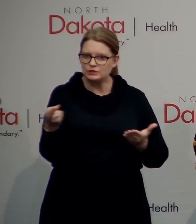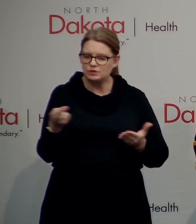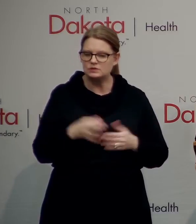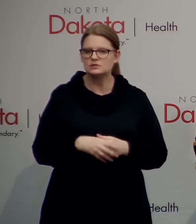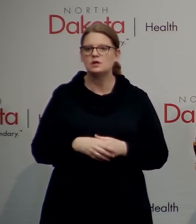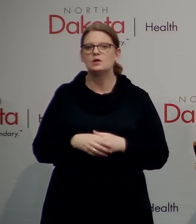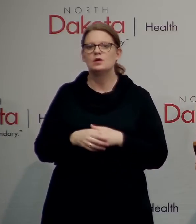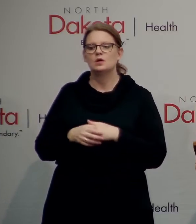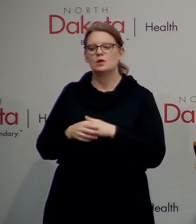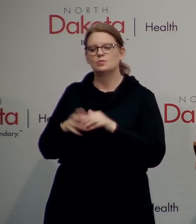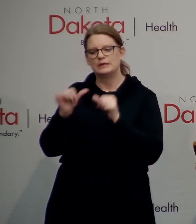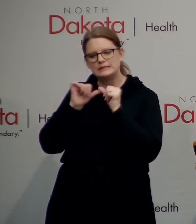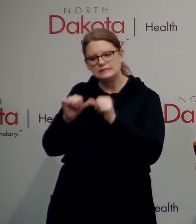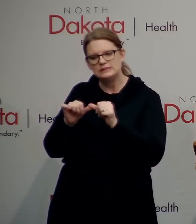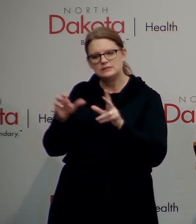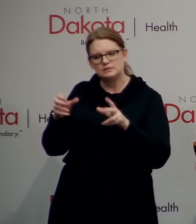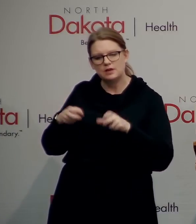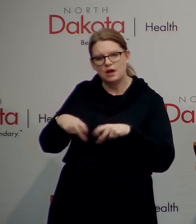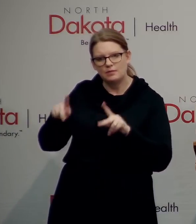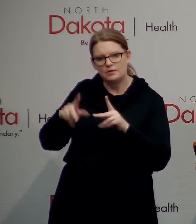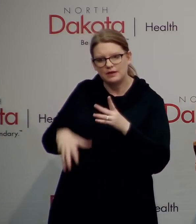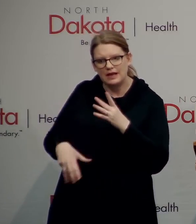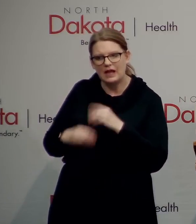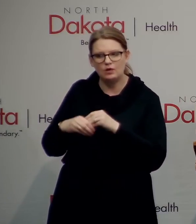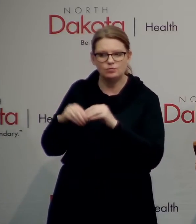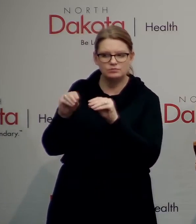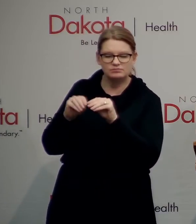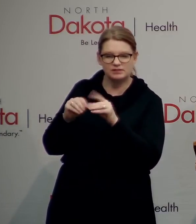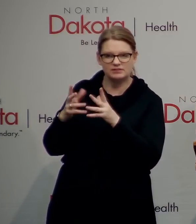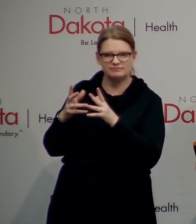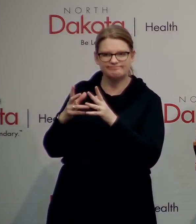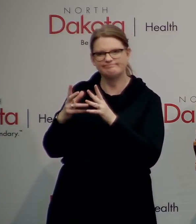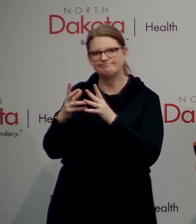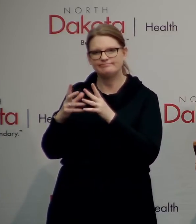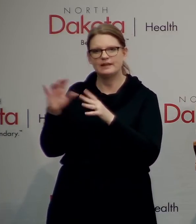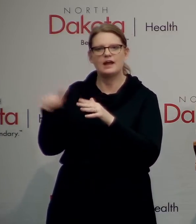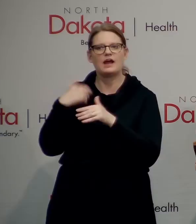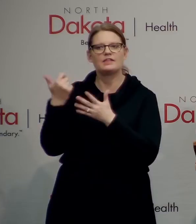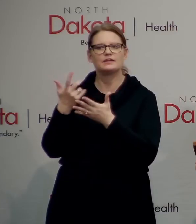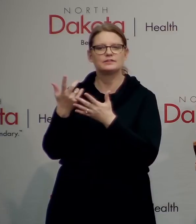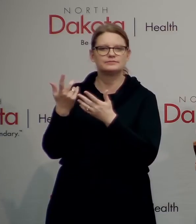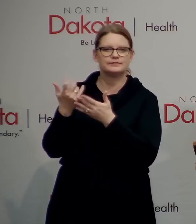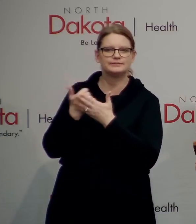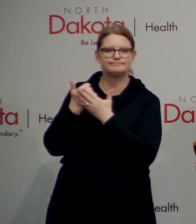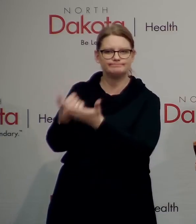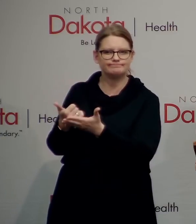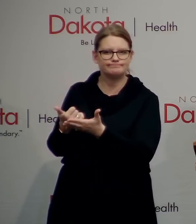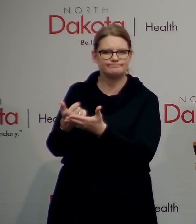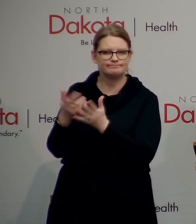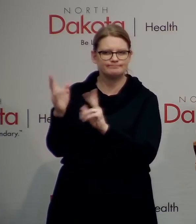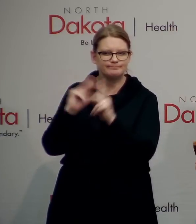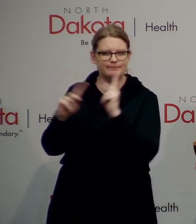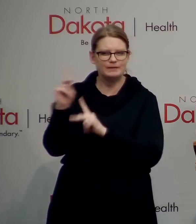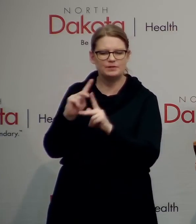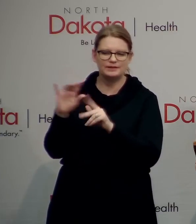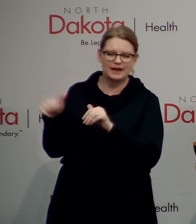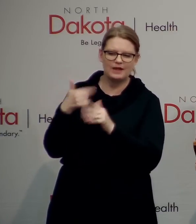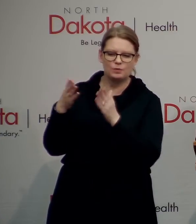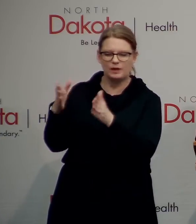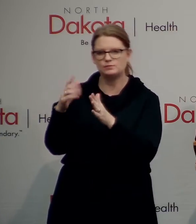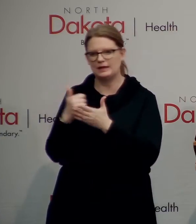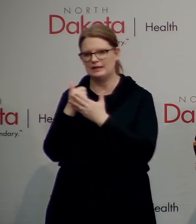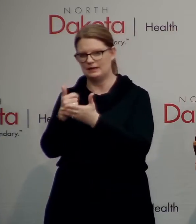are continuing to look at opportunities to provide additional outreach efforts related to the needs and to better support people.